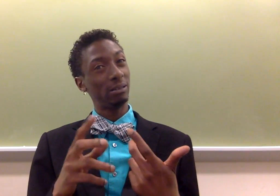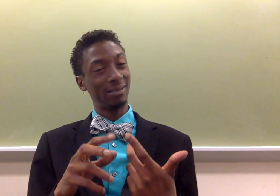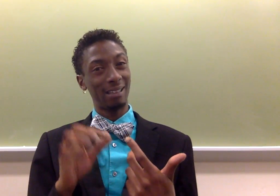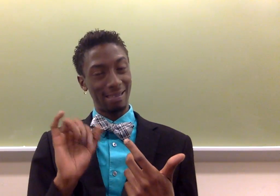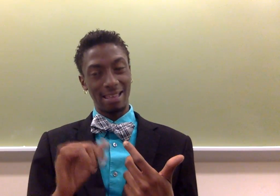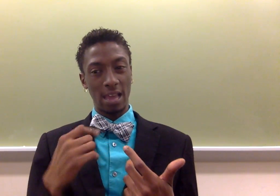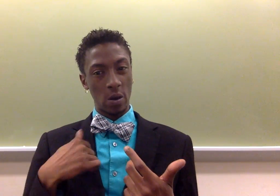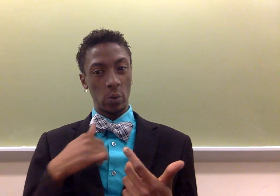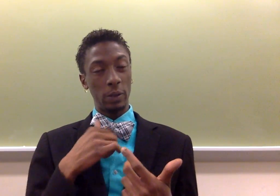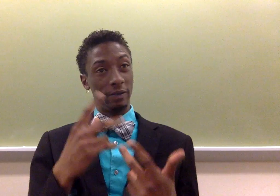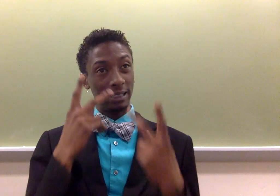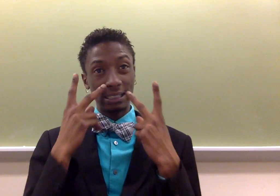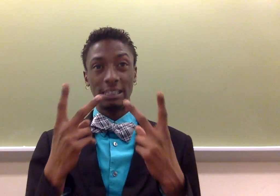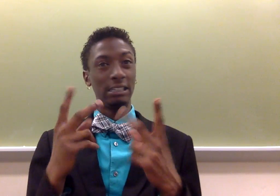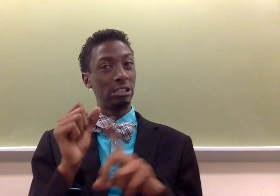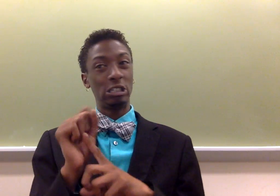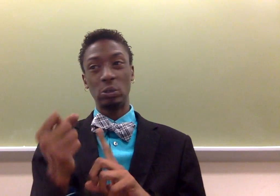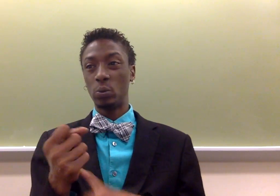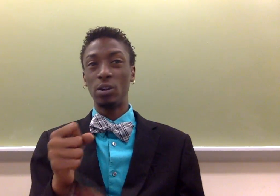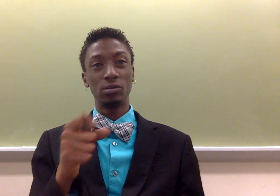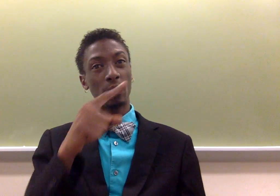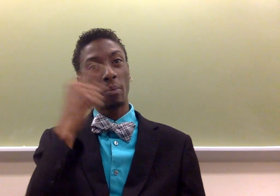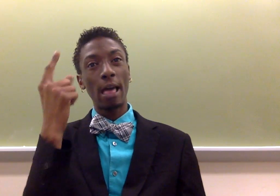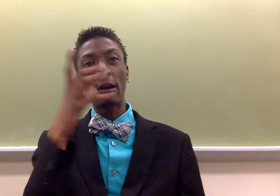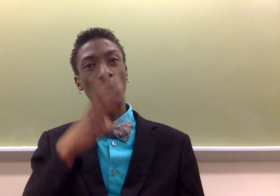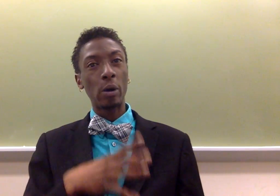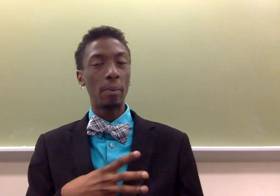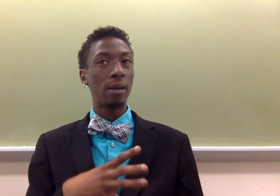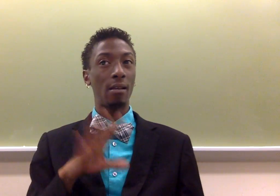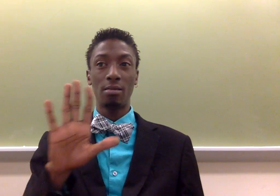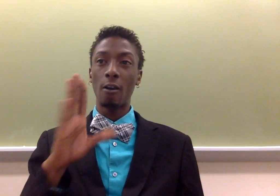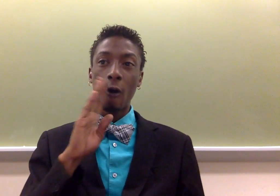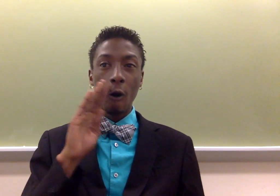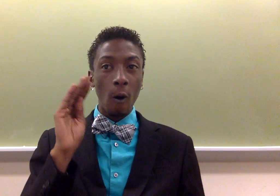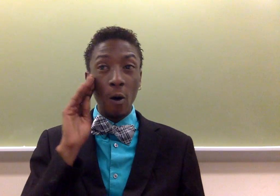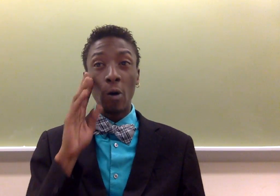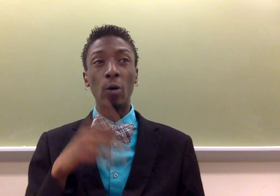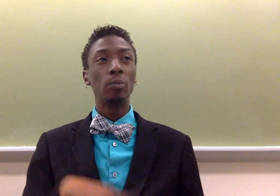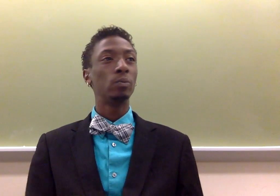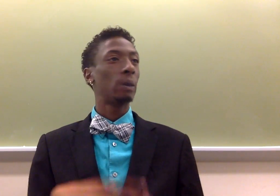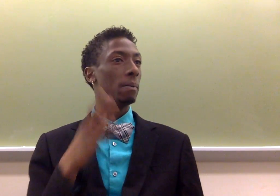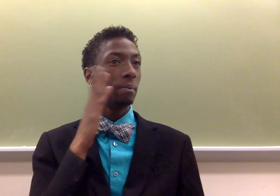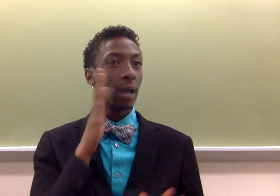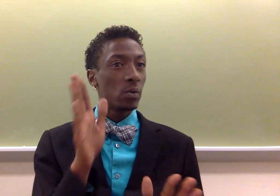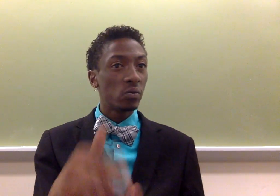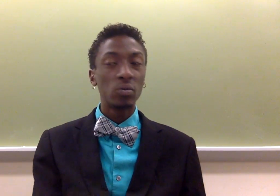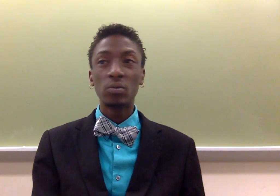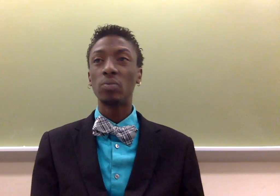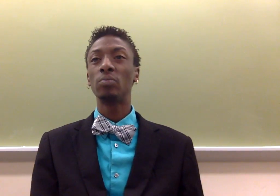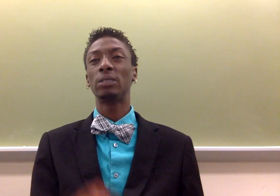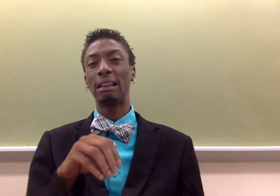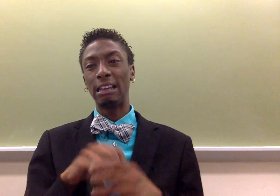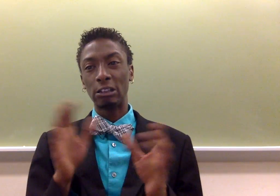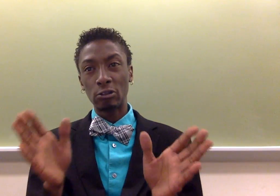experienced in their homes, in their bedrooms, around the corner from where they live, in their cars, everywhere. You kind of hinted at this,